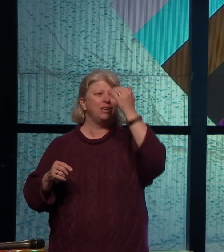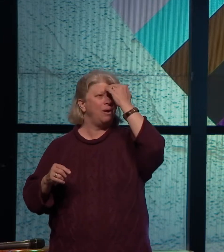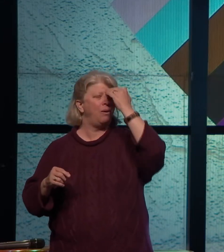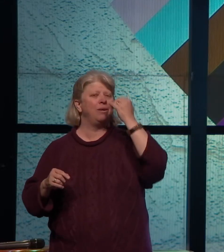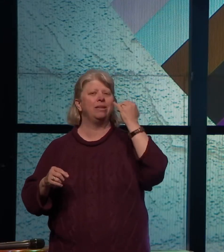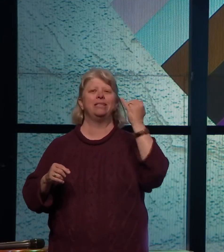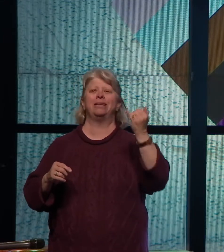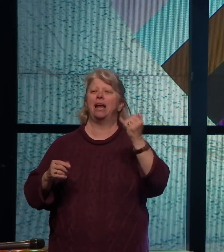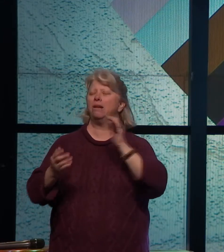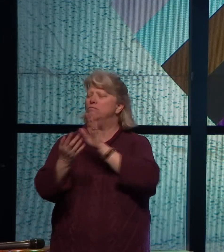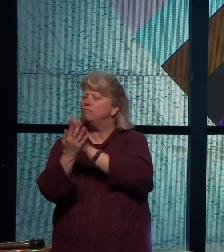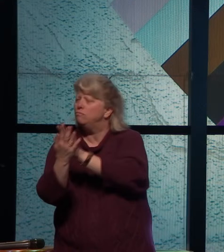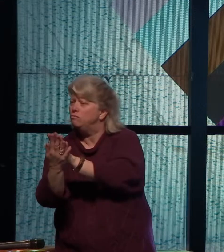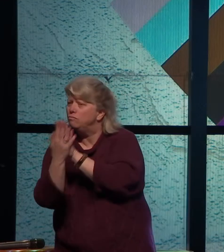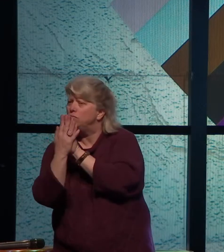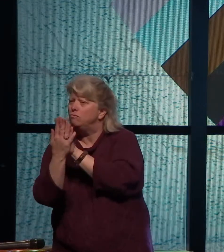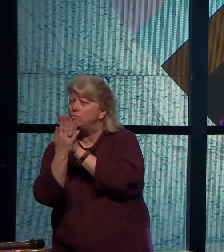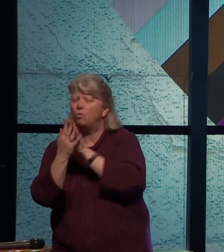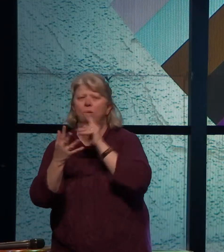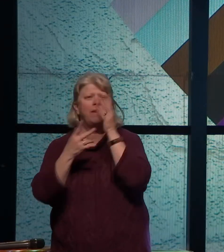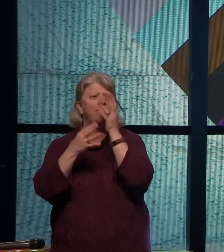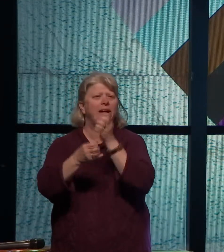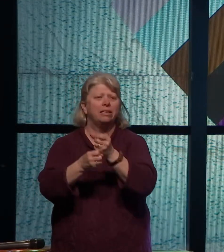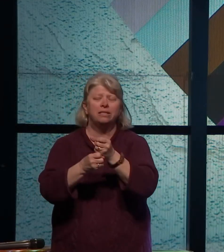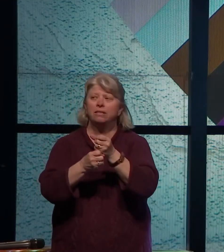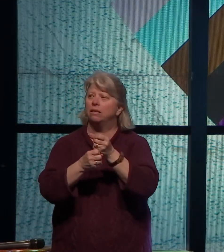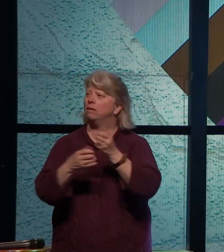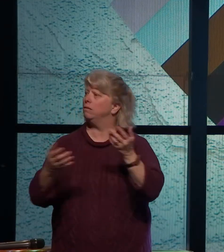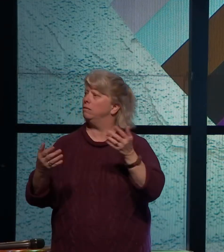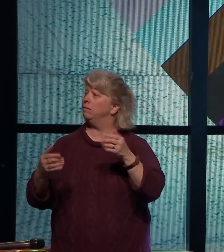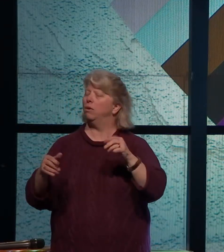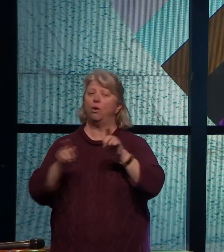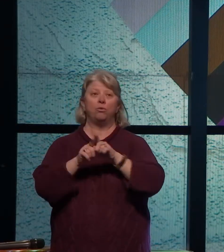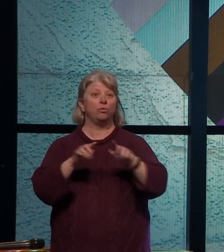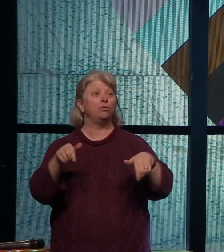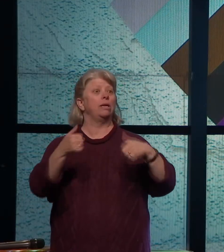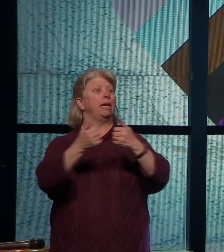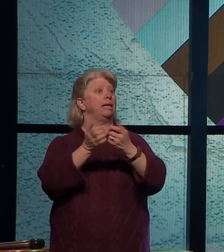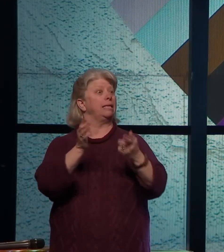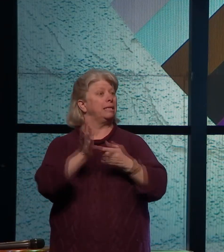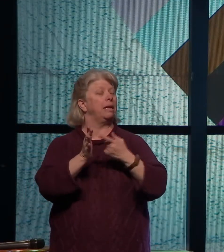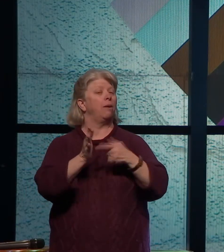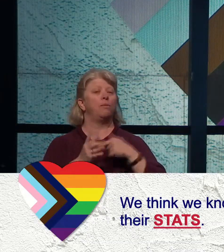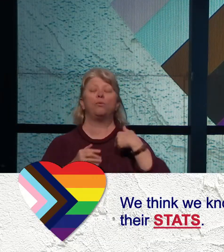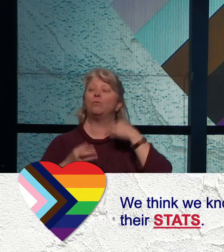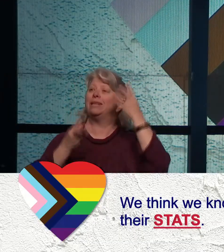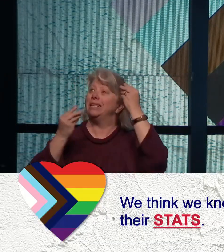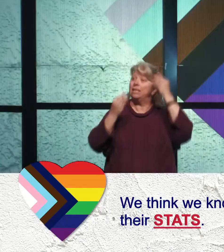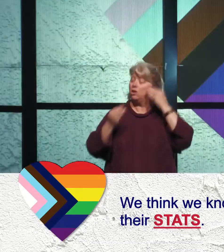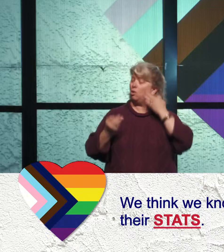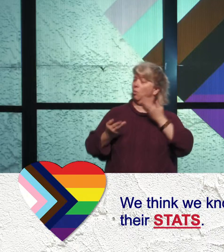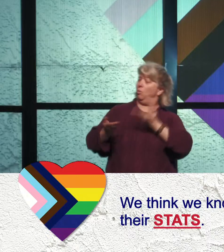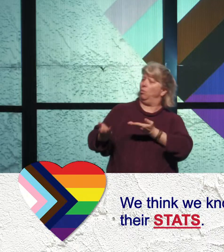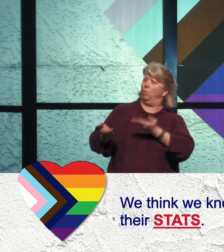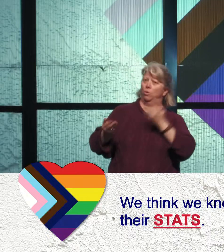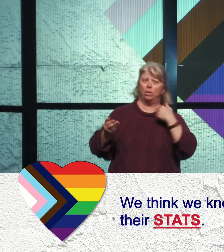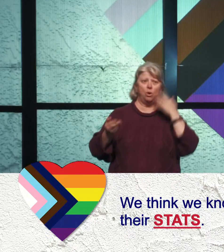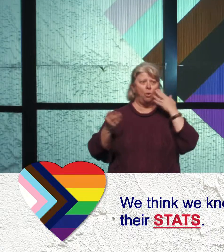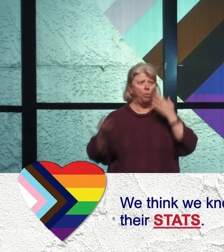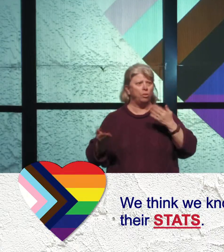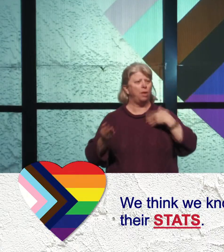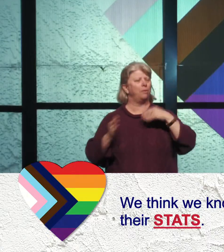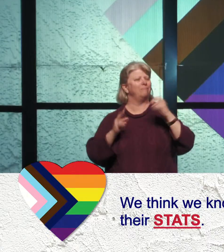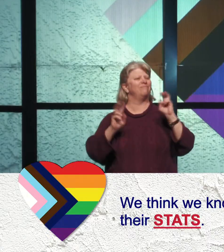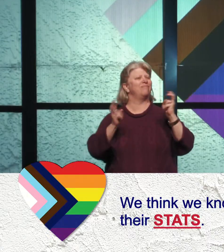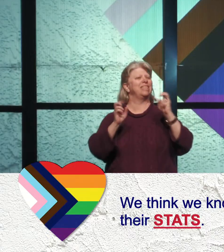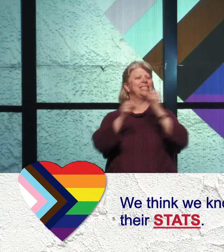of intimacy is really fascinating. And it's challenging because sometimes we think that we know someone because we know their